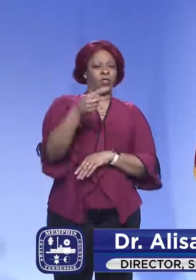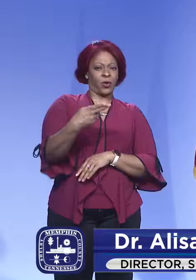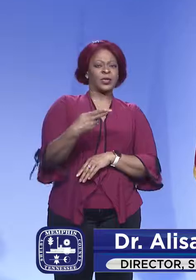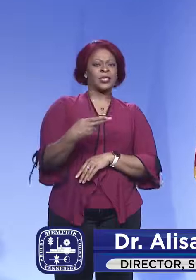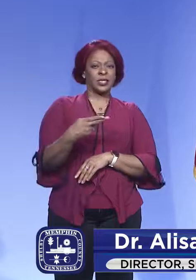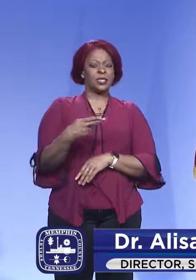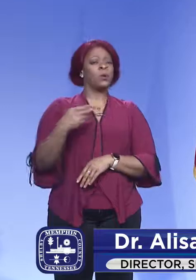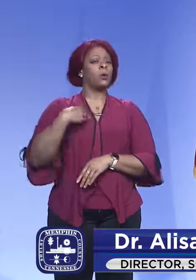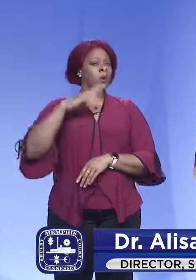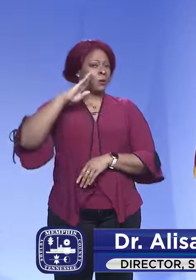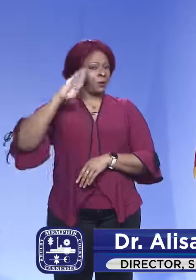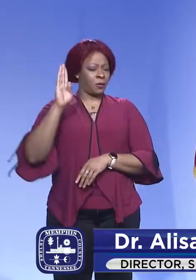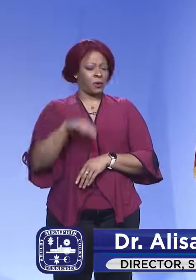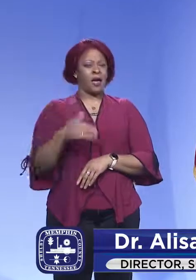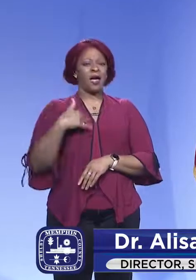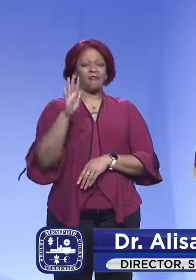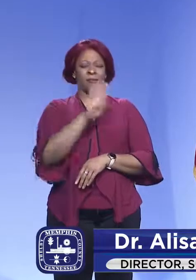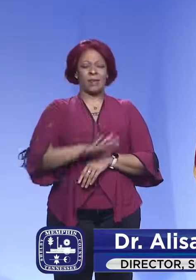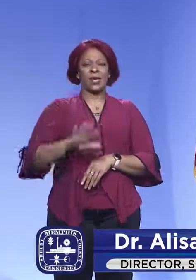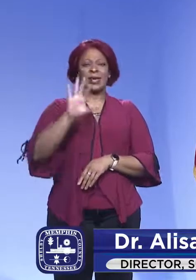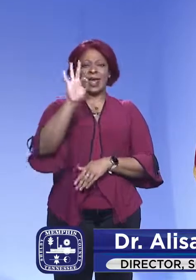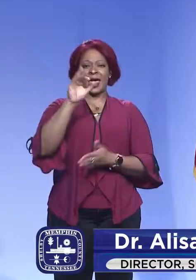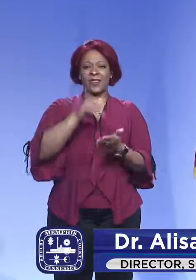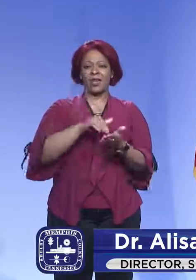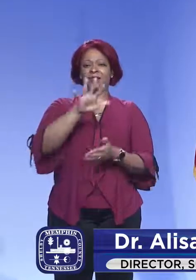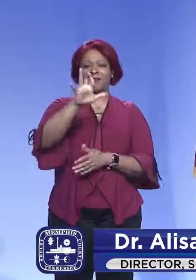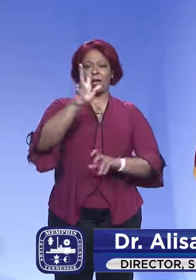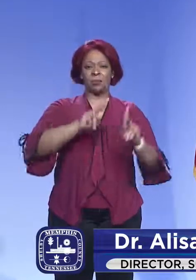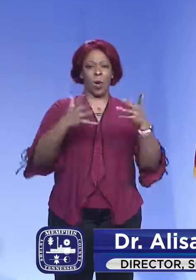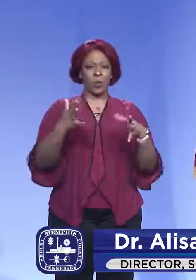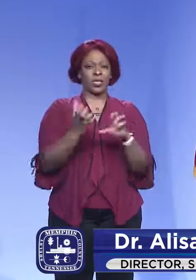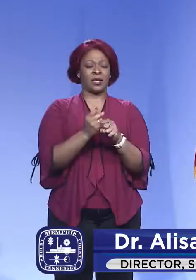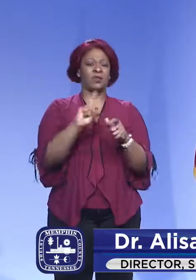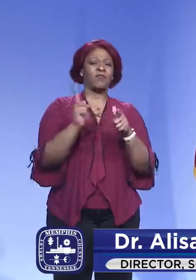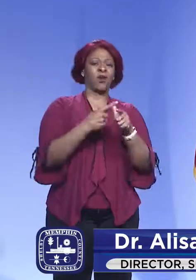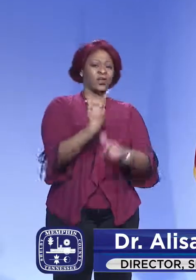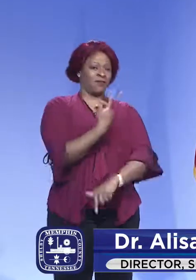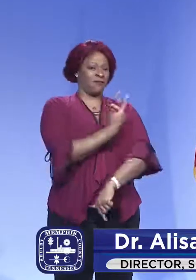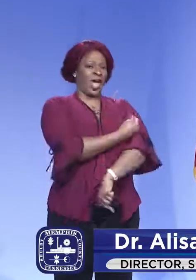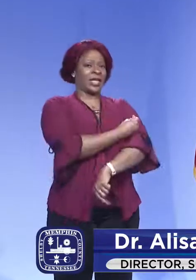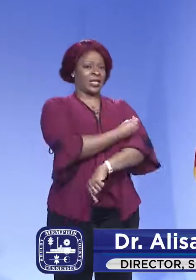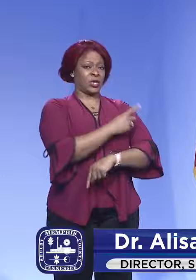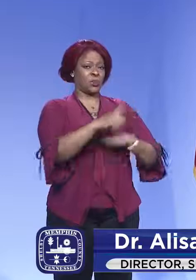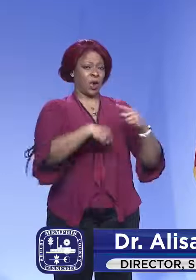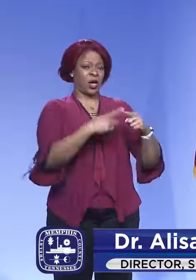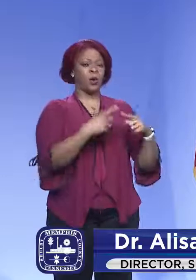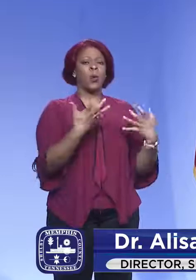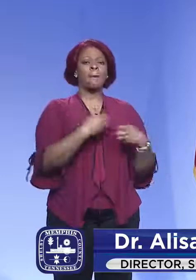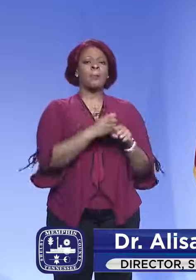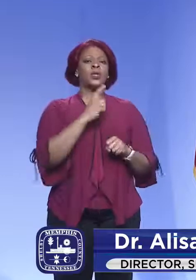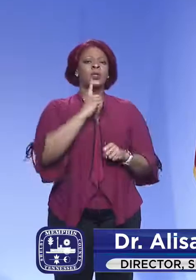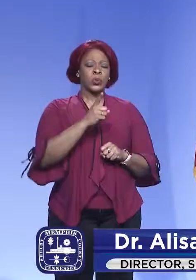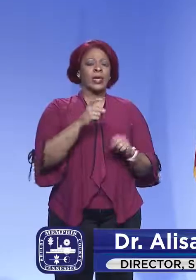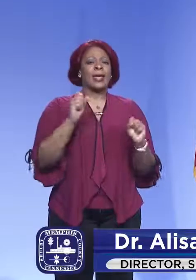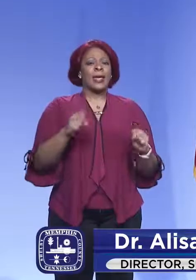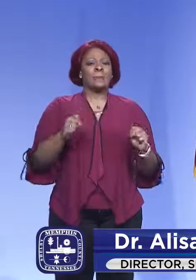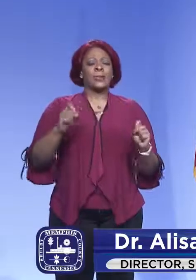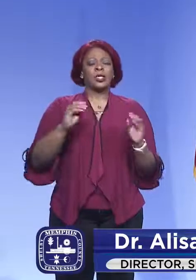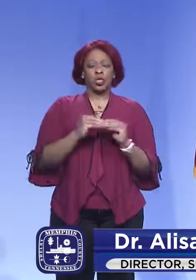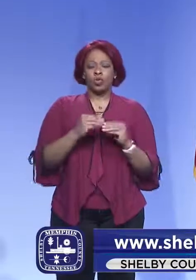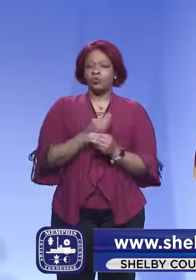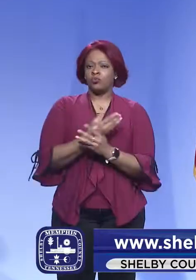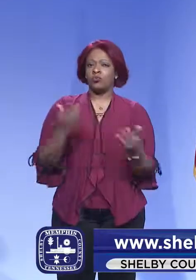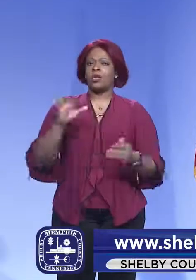We know that we have about 9,500 people that receive vaccines in that first round, so we want to make sure that we're able to deliver